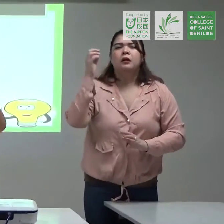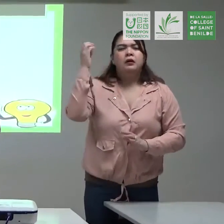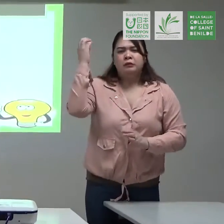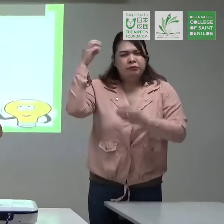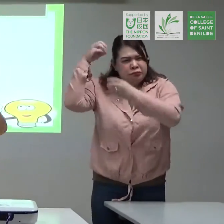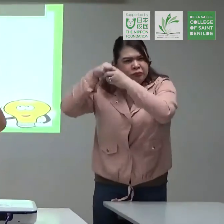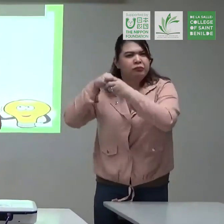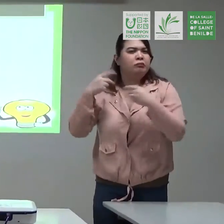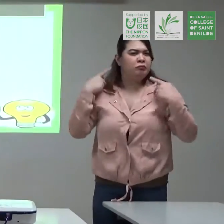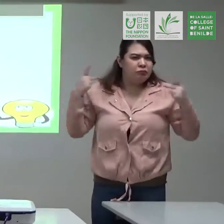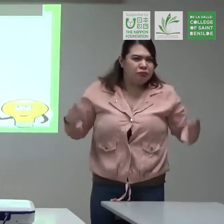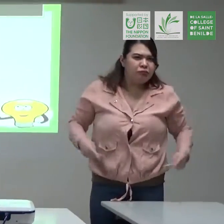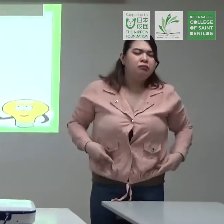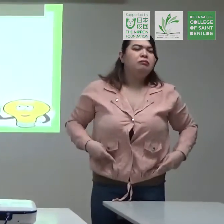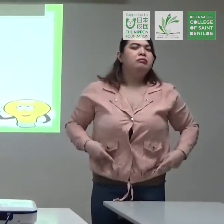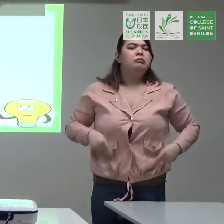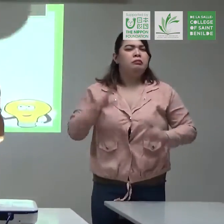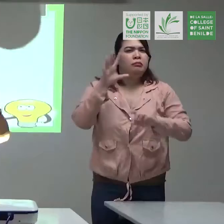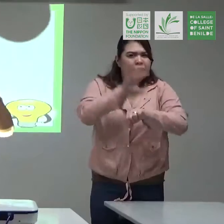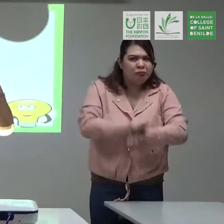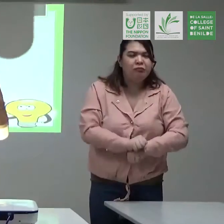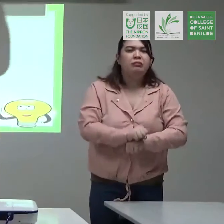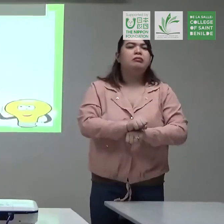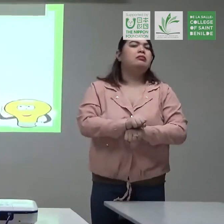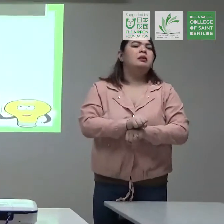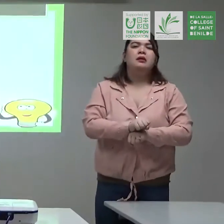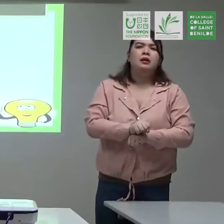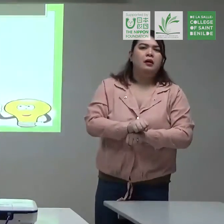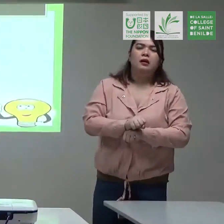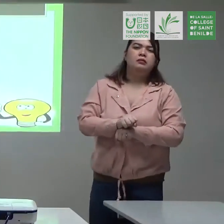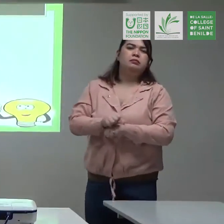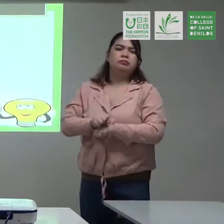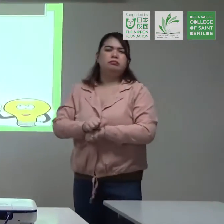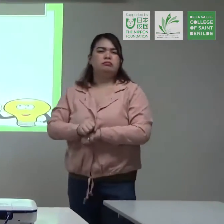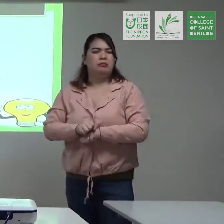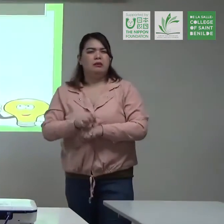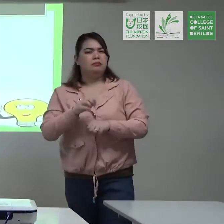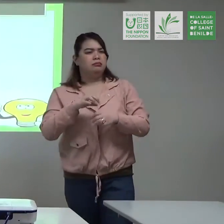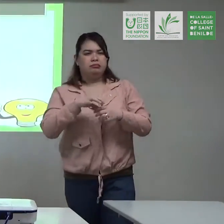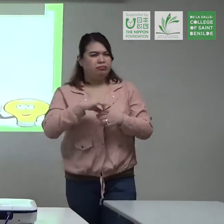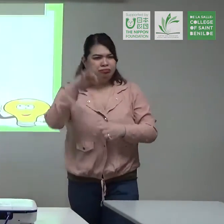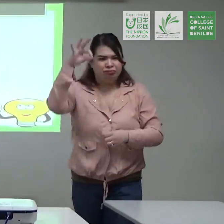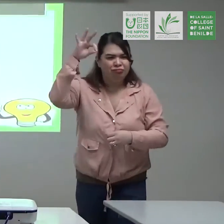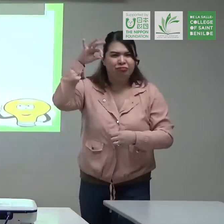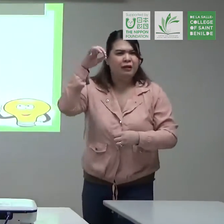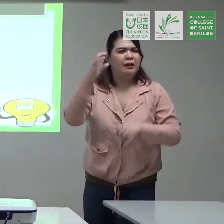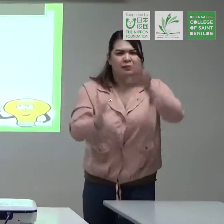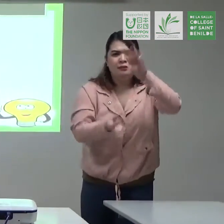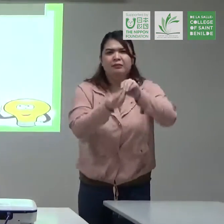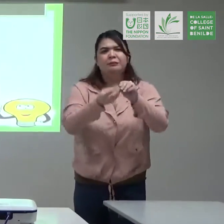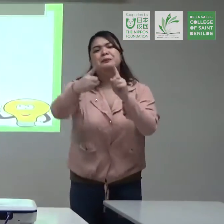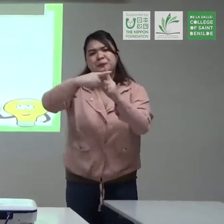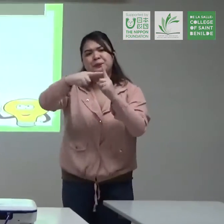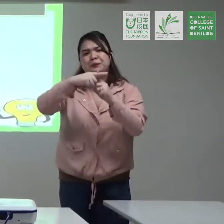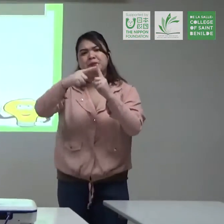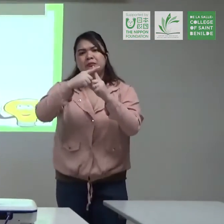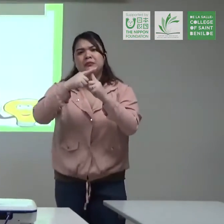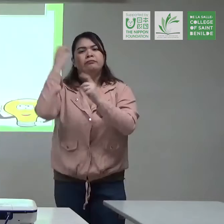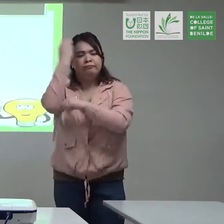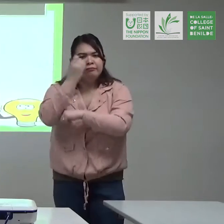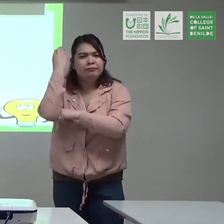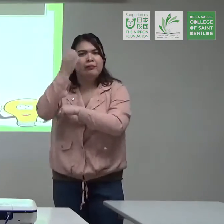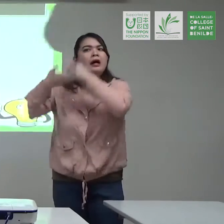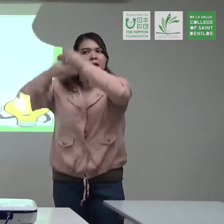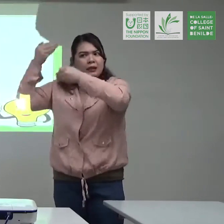socially, physically, culturally, spiritually, and so on. These are positive thoughts that will enhance